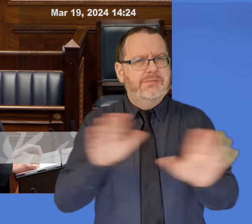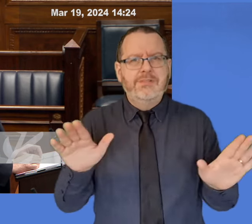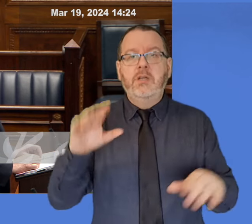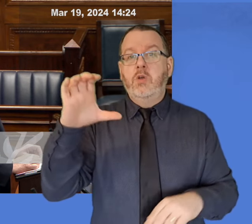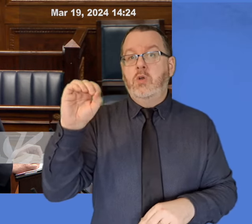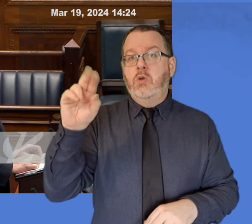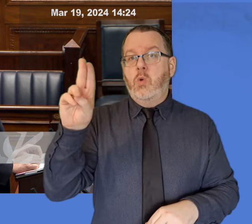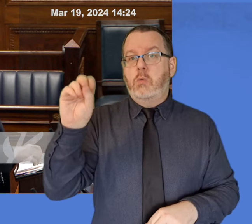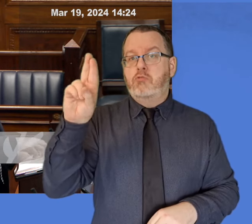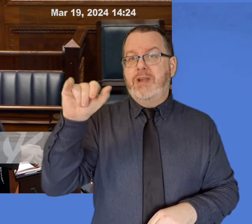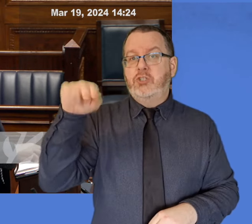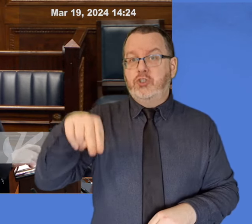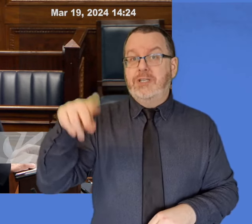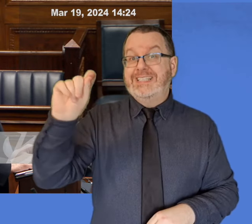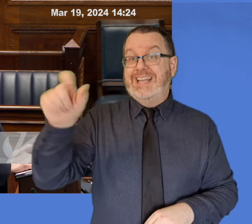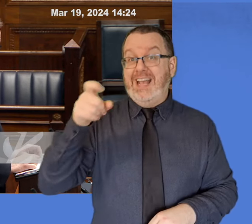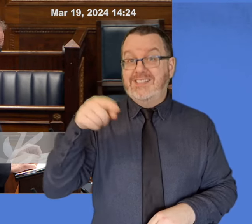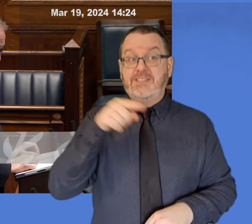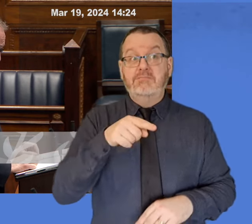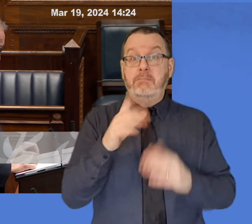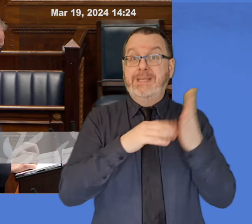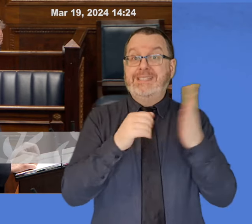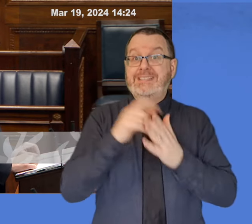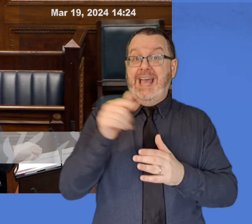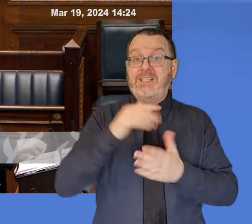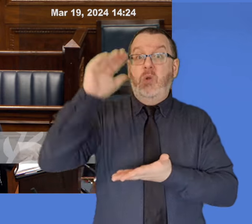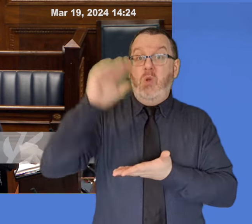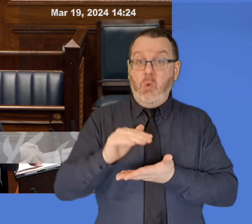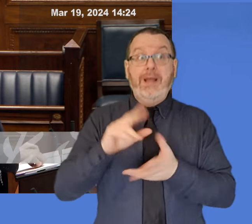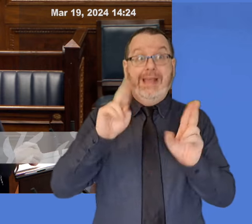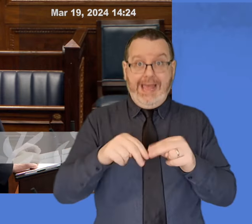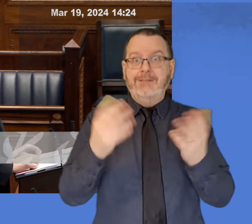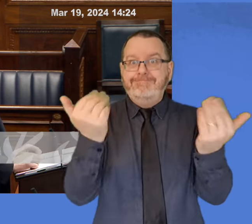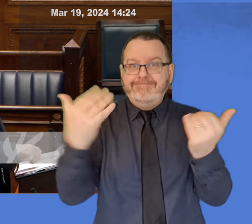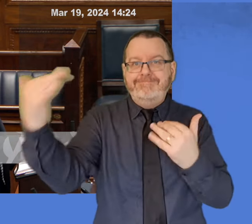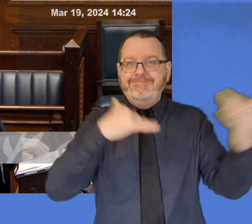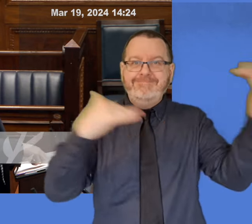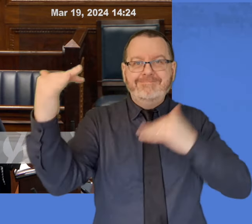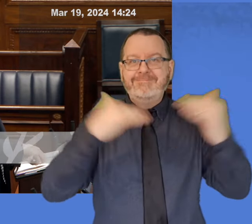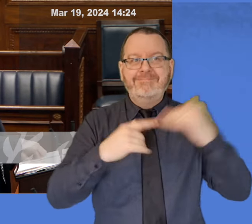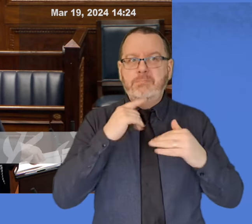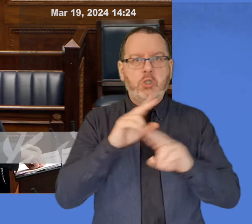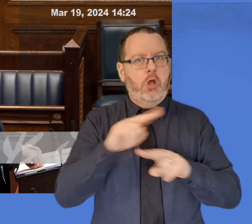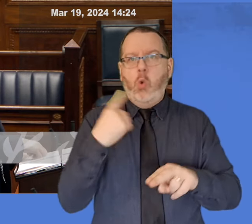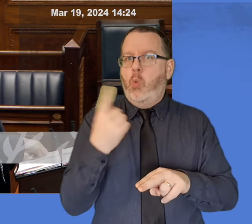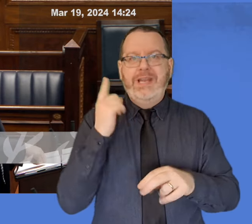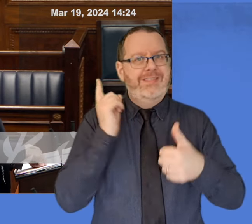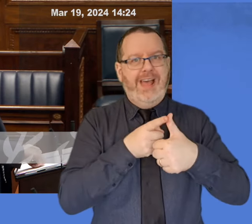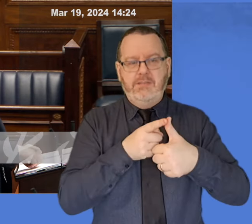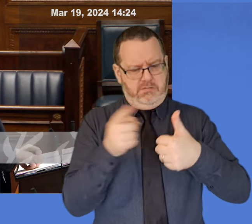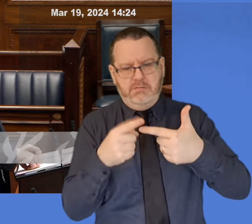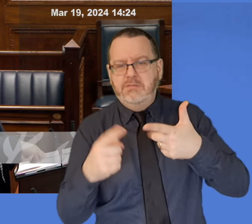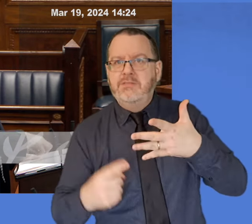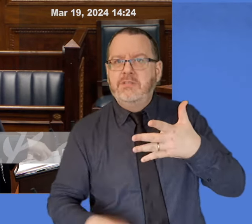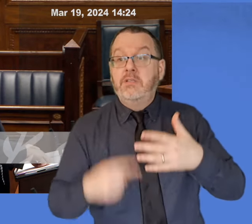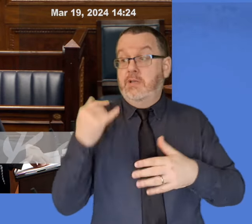silver bullet. When I was in America last week, as I say, people were talking to me about the skills, our people, about dual